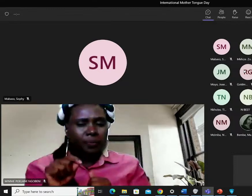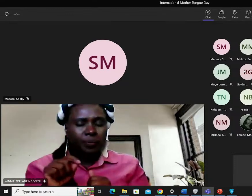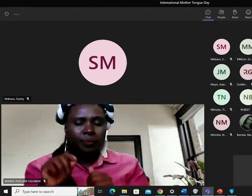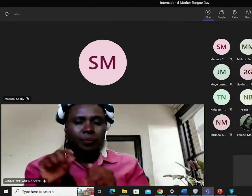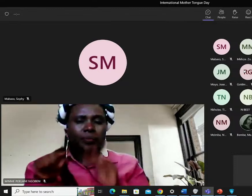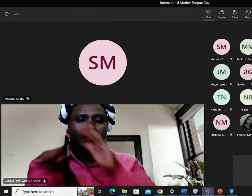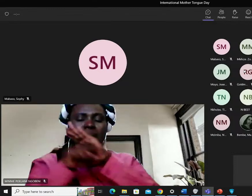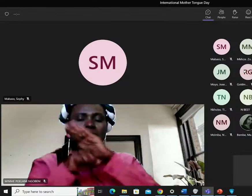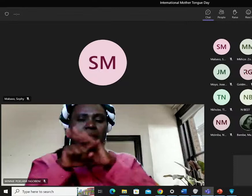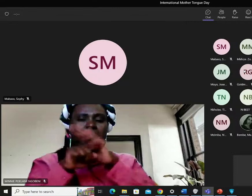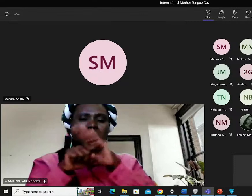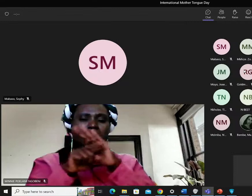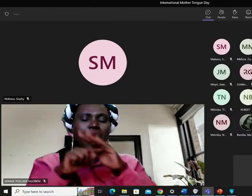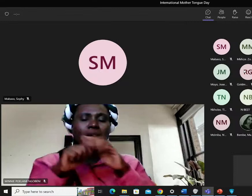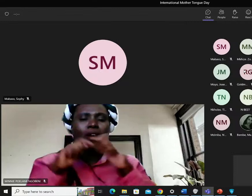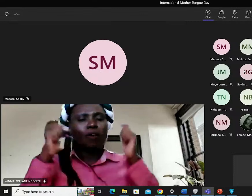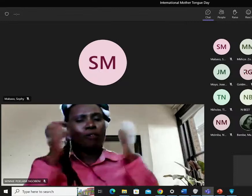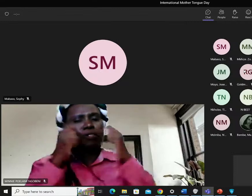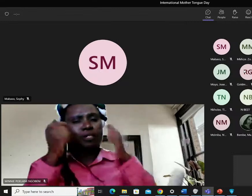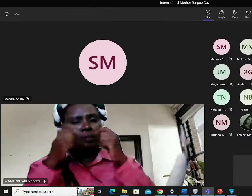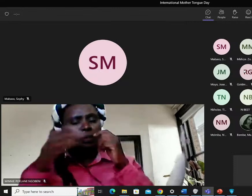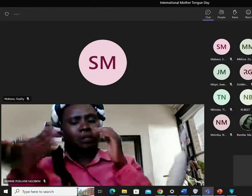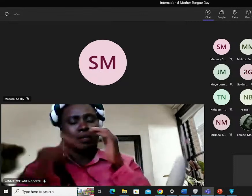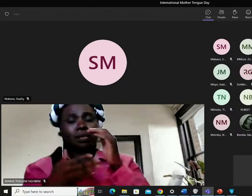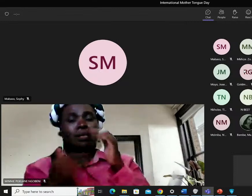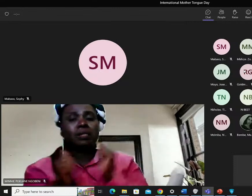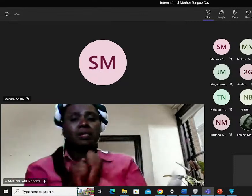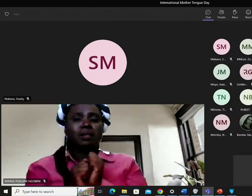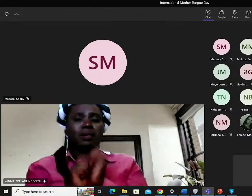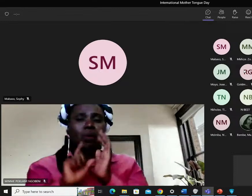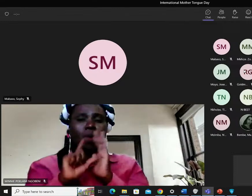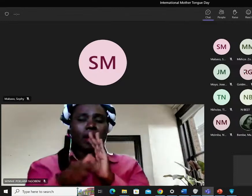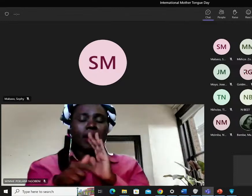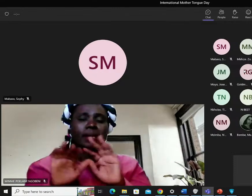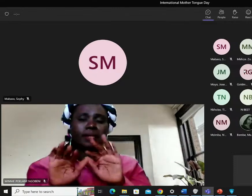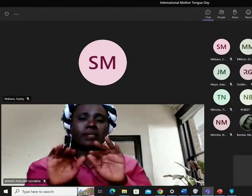is hosting this event. And